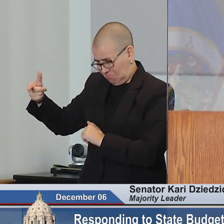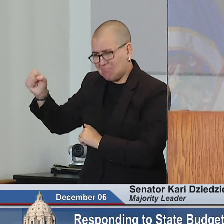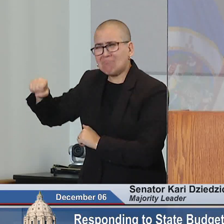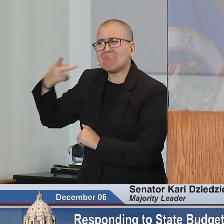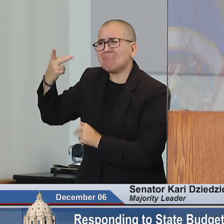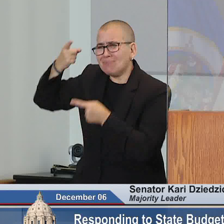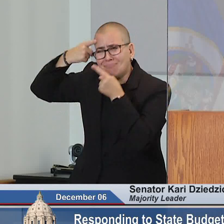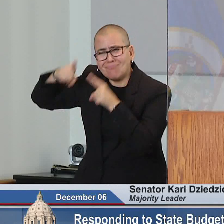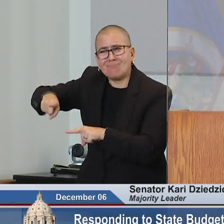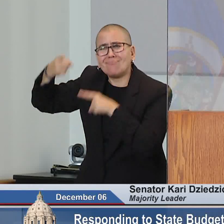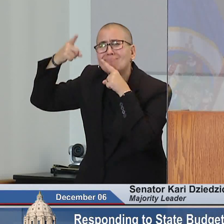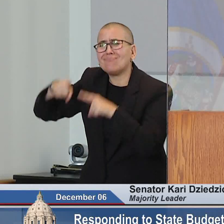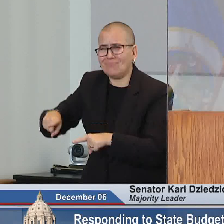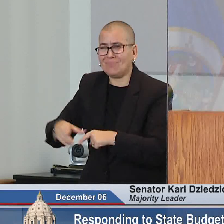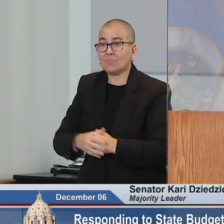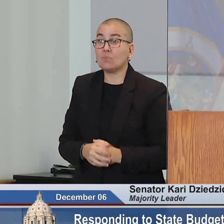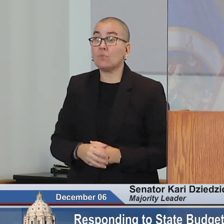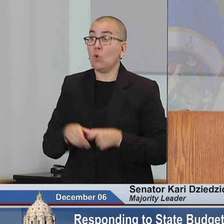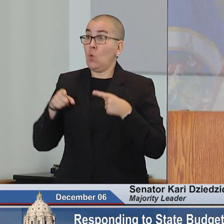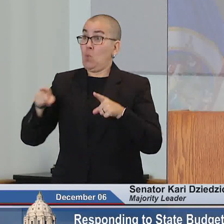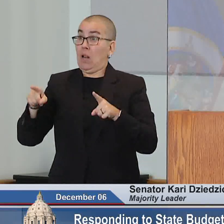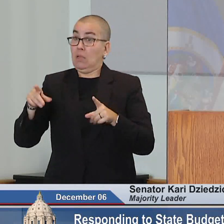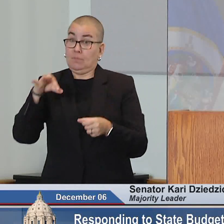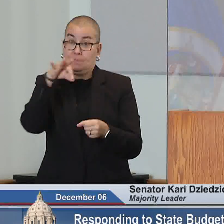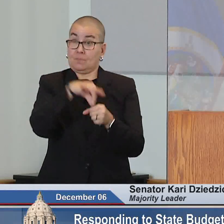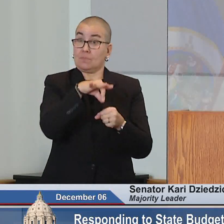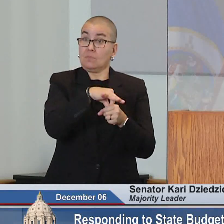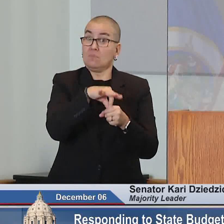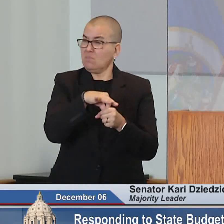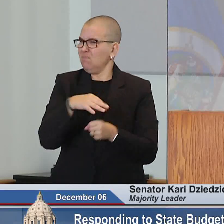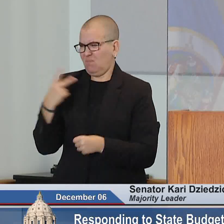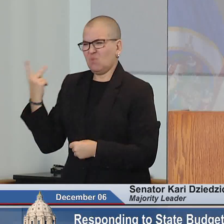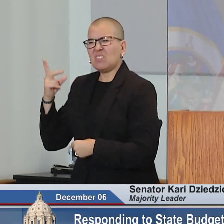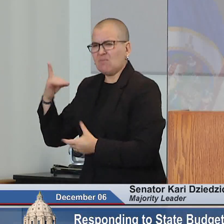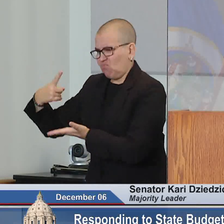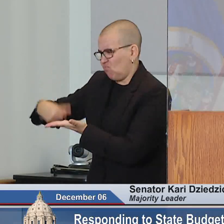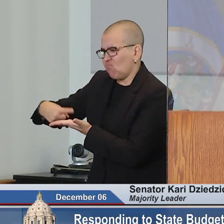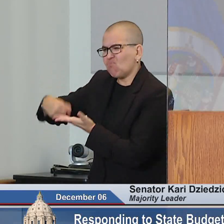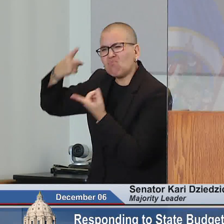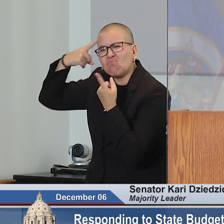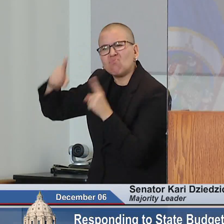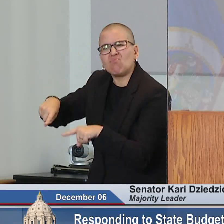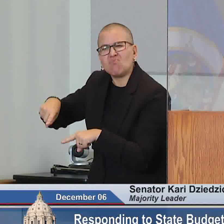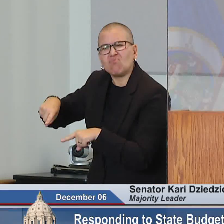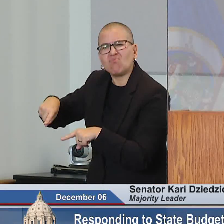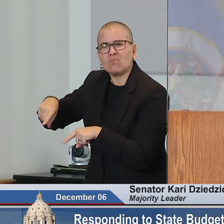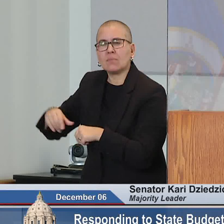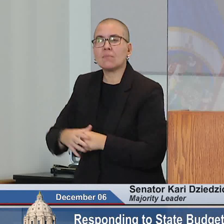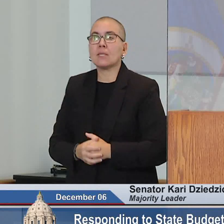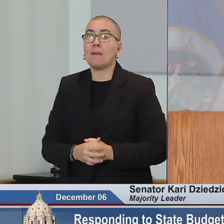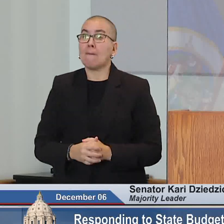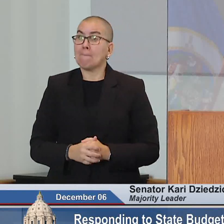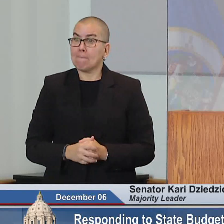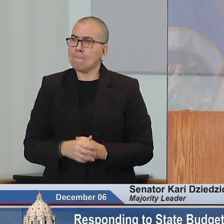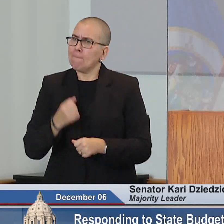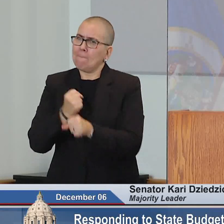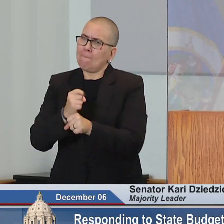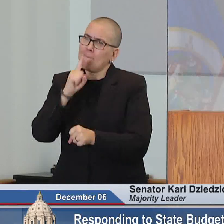We heard on the campaign trail, and Republicans have mentioned how do we find and make sure that people can afford child care.